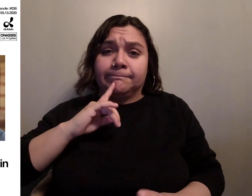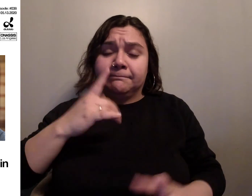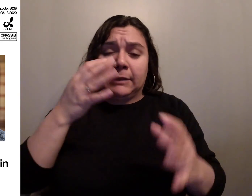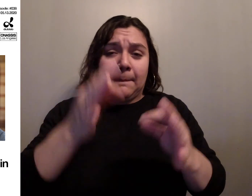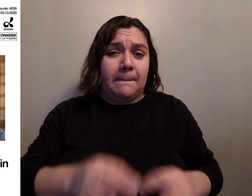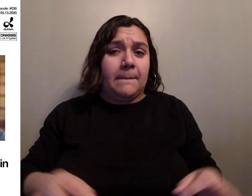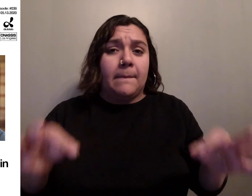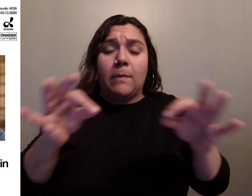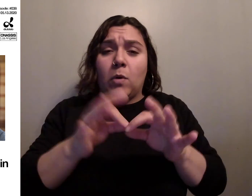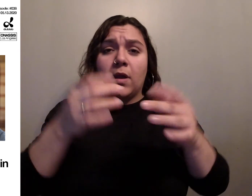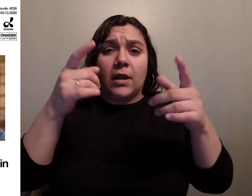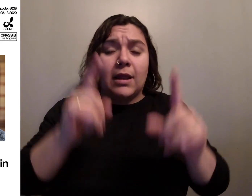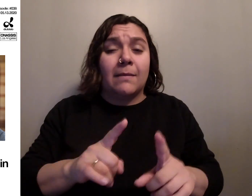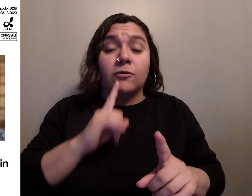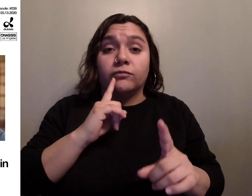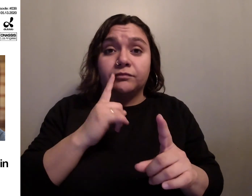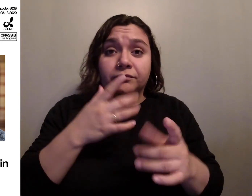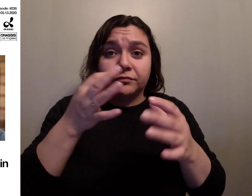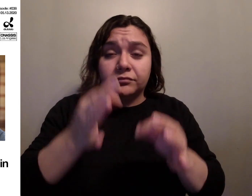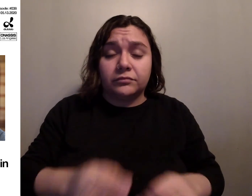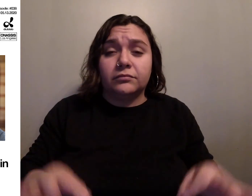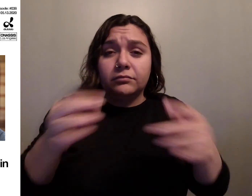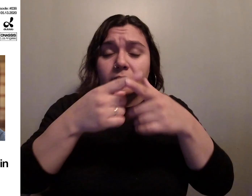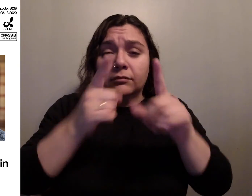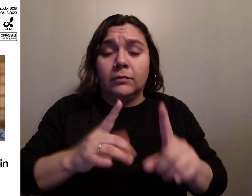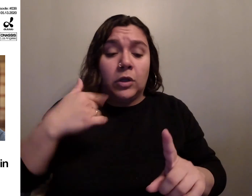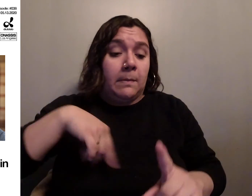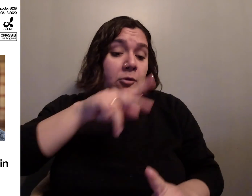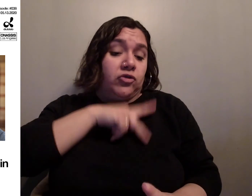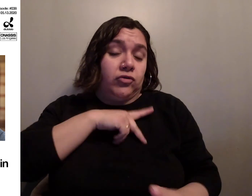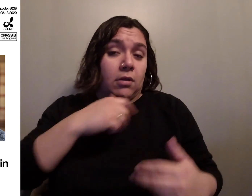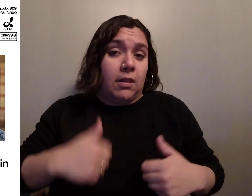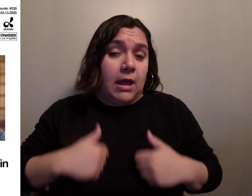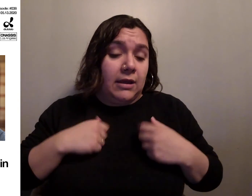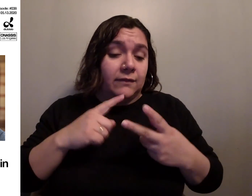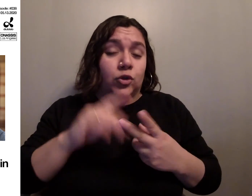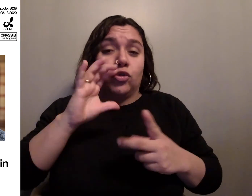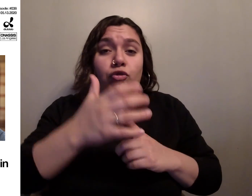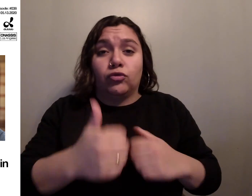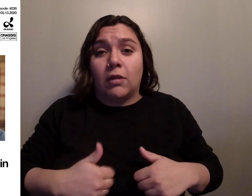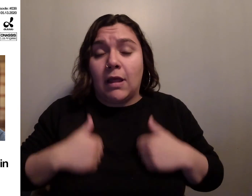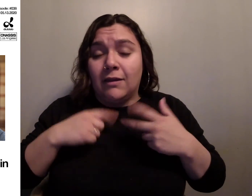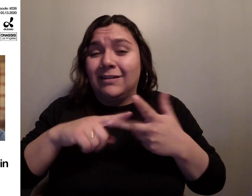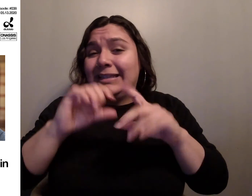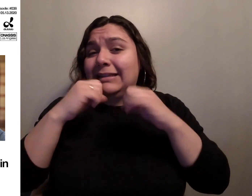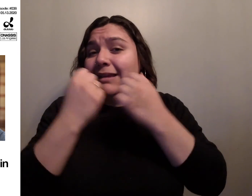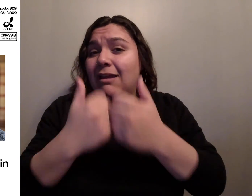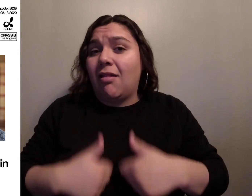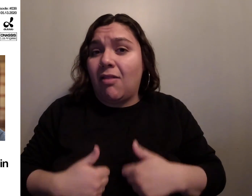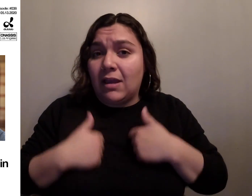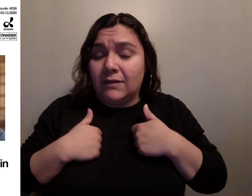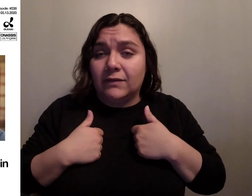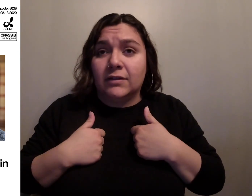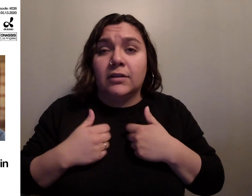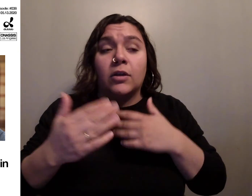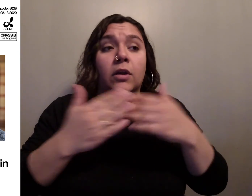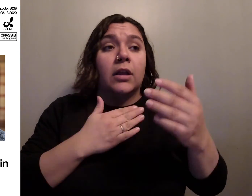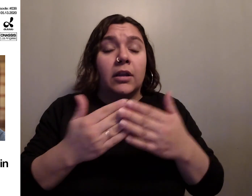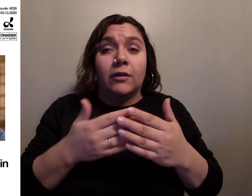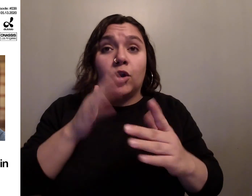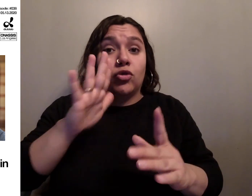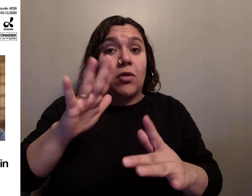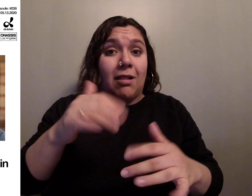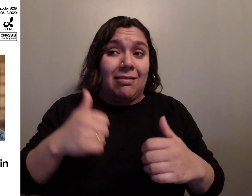when something cataclysmic or substantial or major in our personal lives or in our cultural lives or in